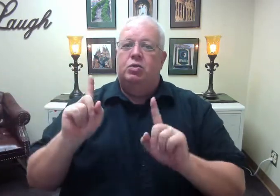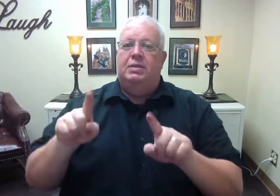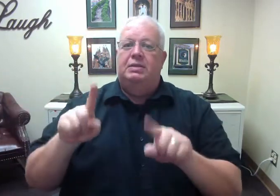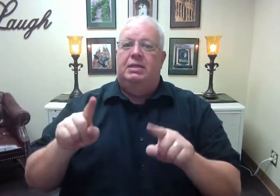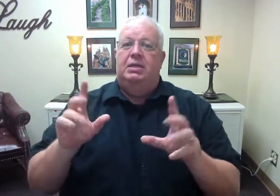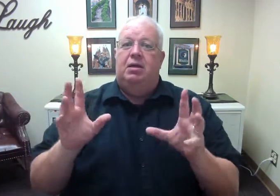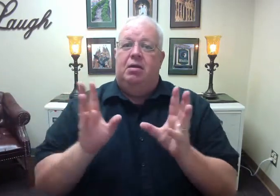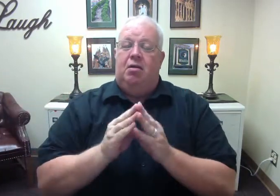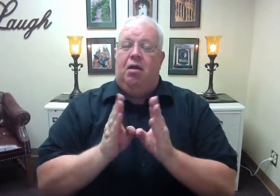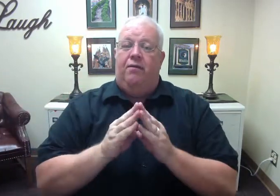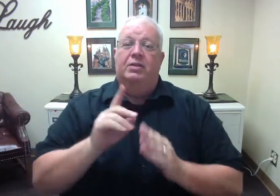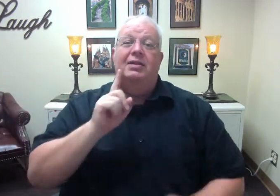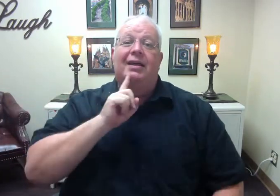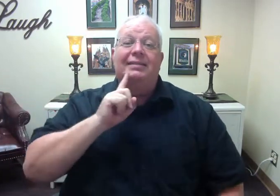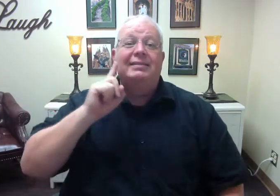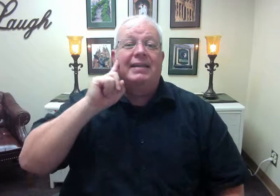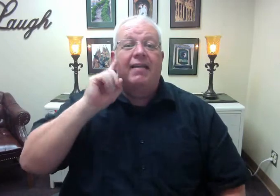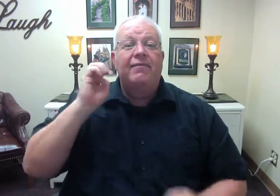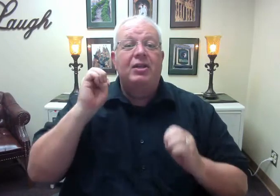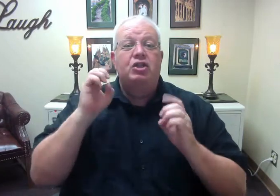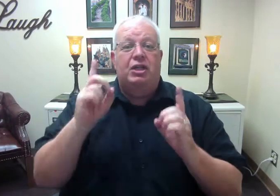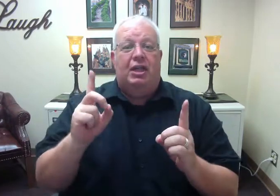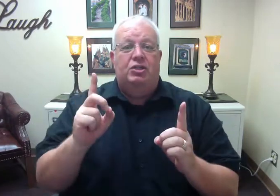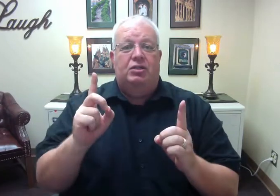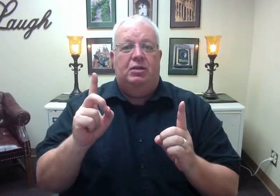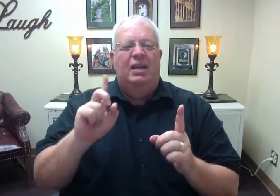only time he visited another country.